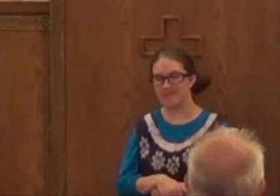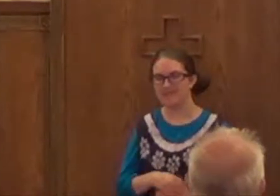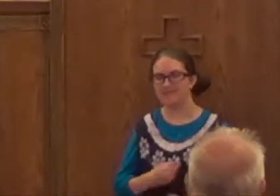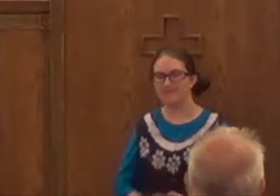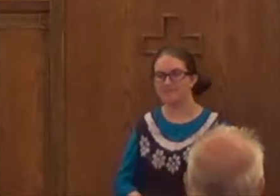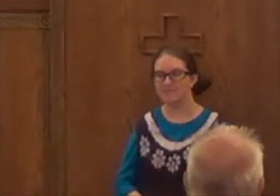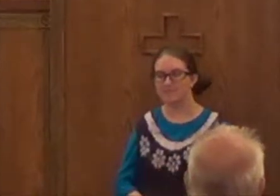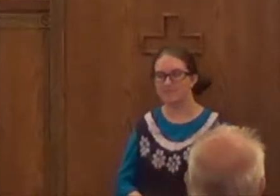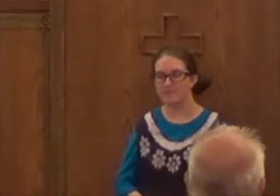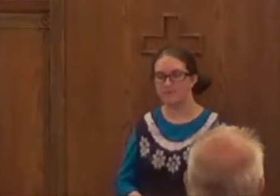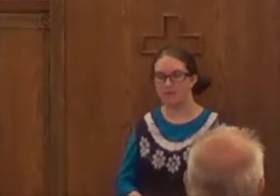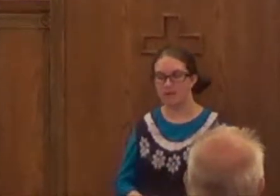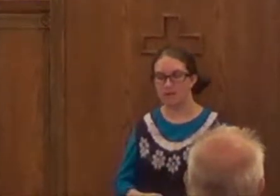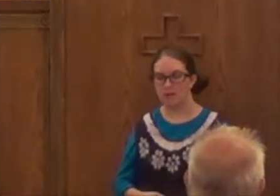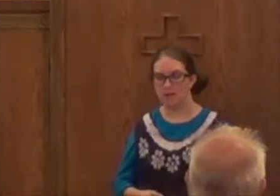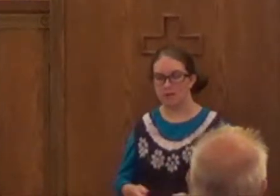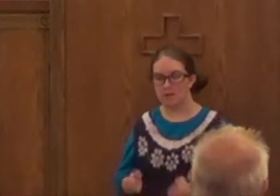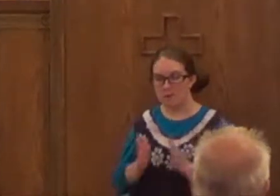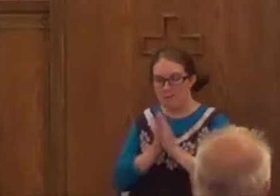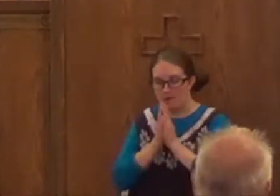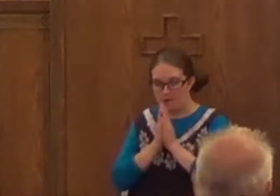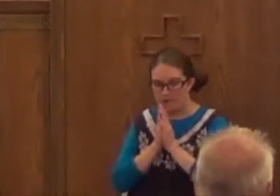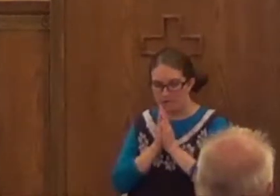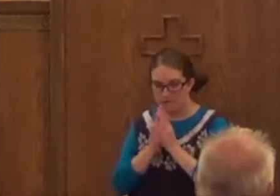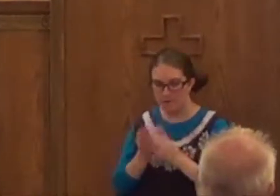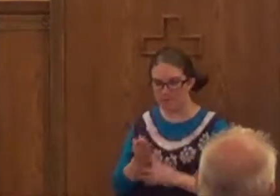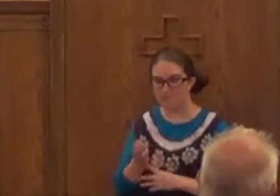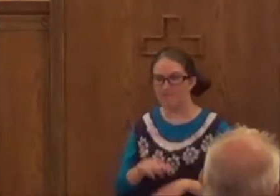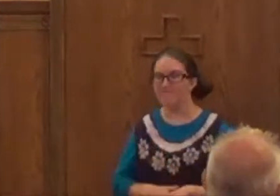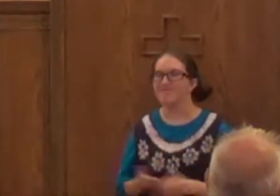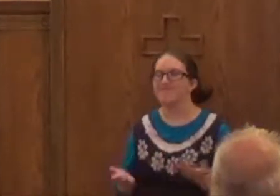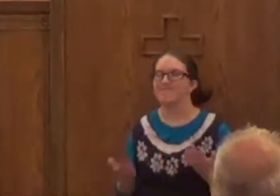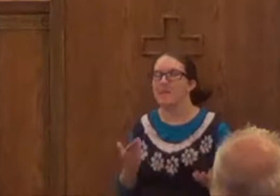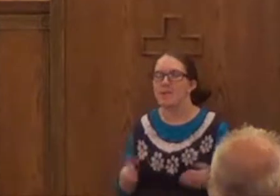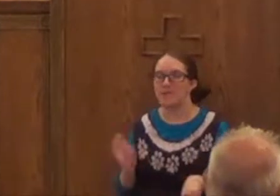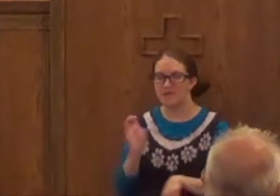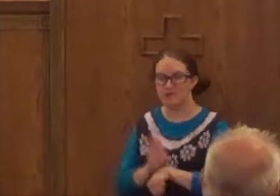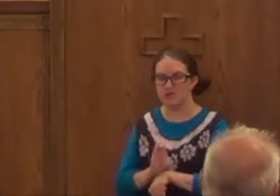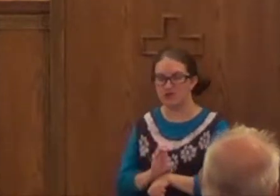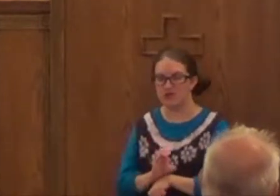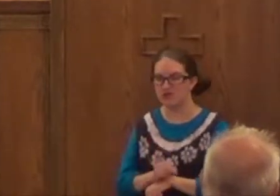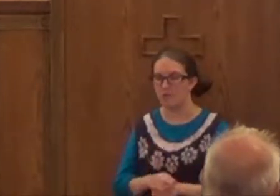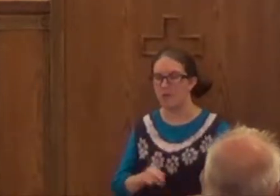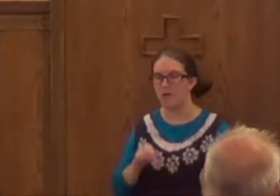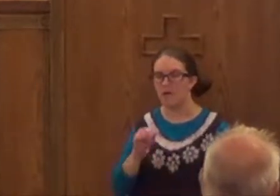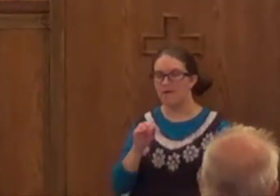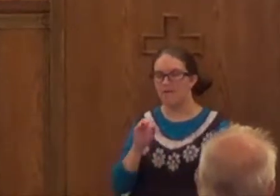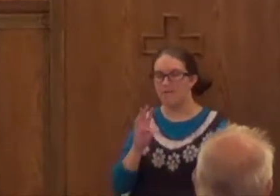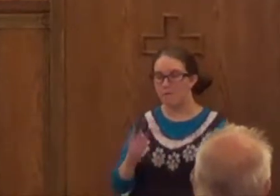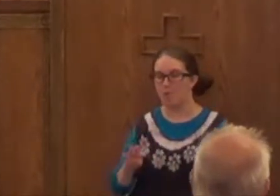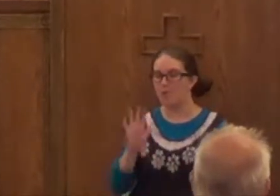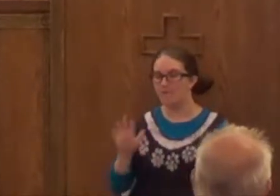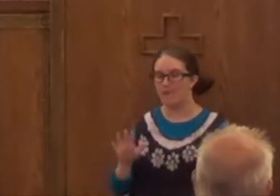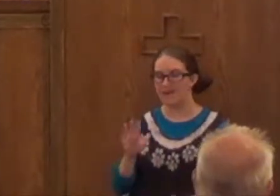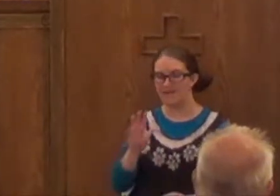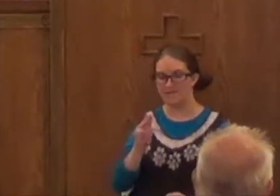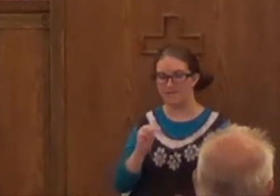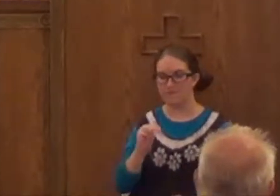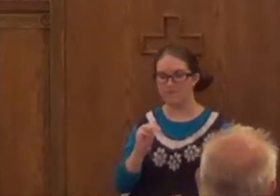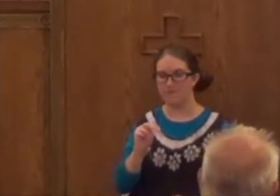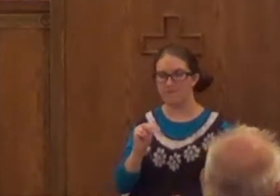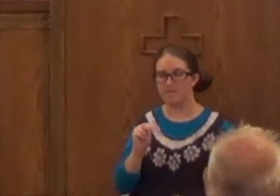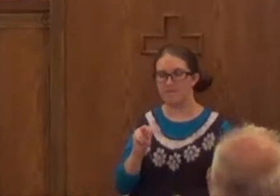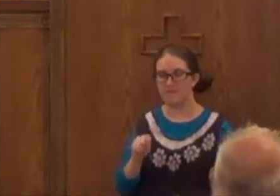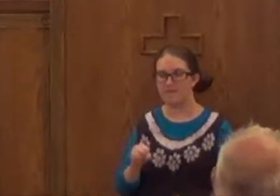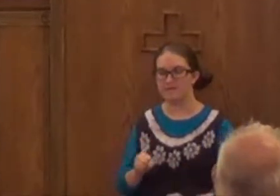just gotten back in church. Well, I'd probably been to church for about 4 or 5 months. And